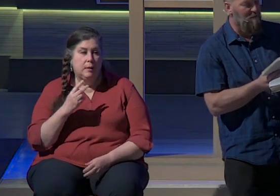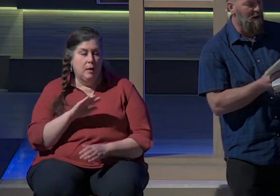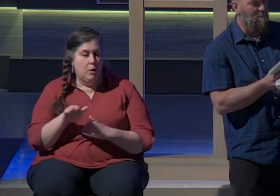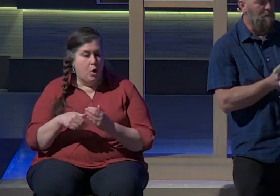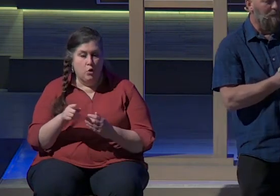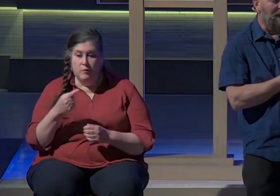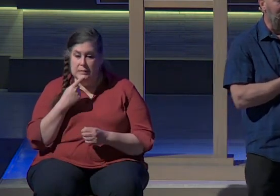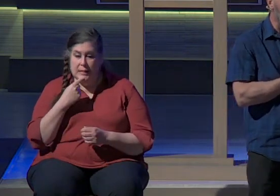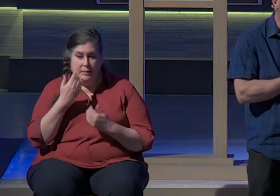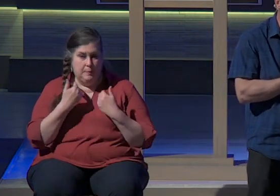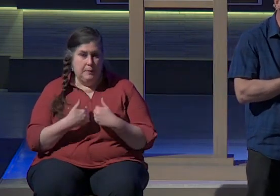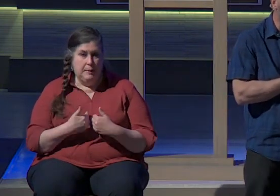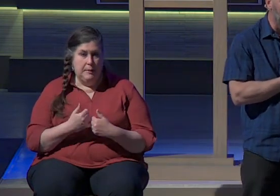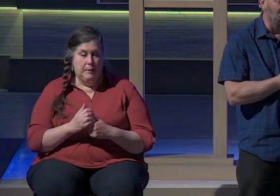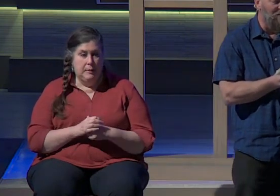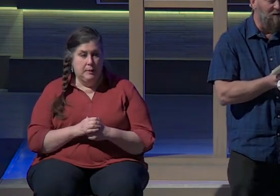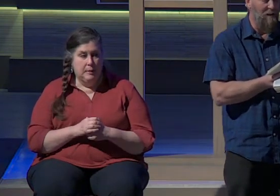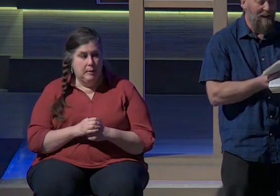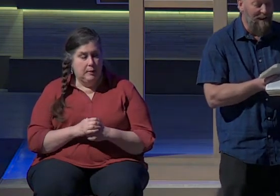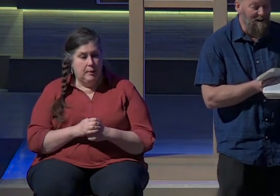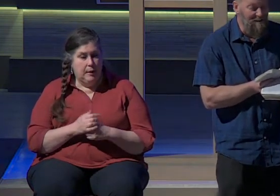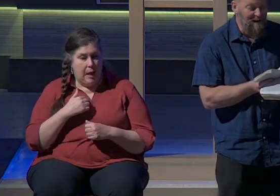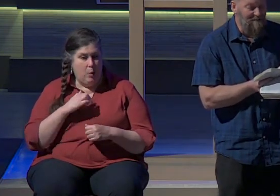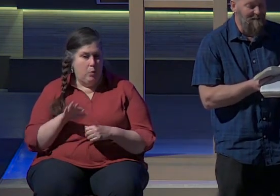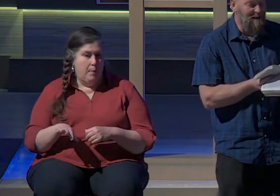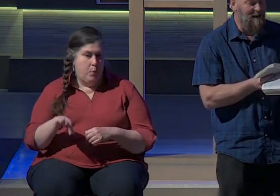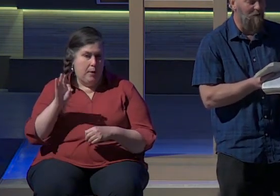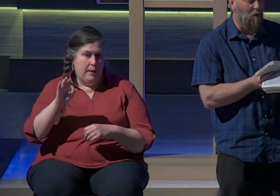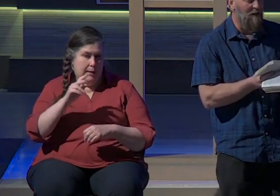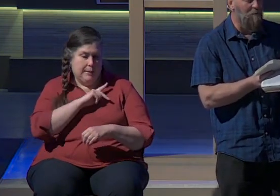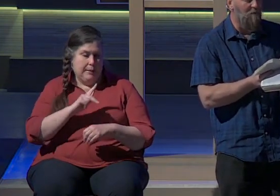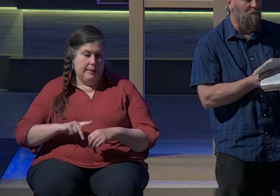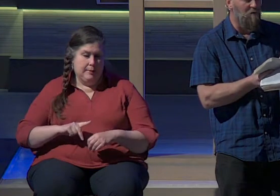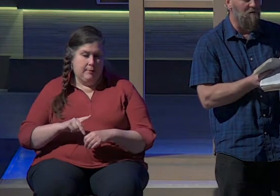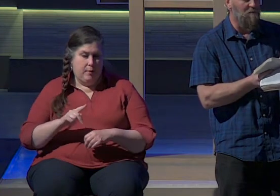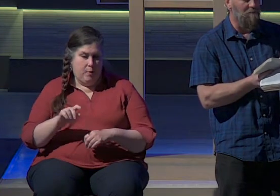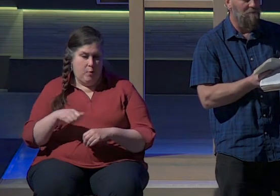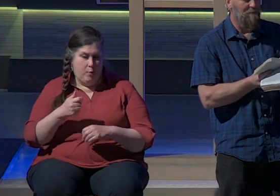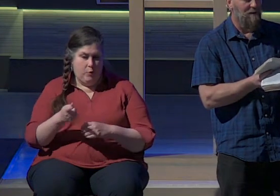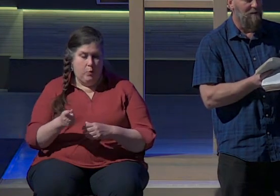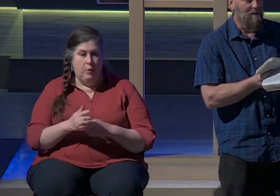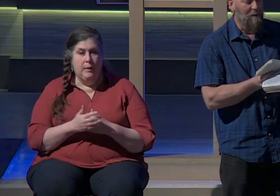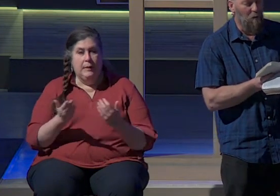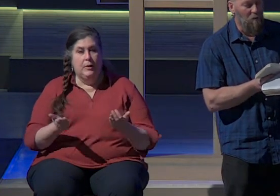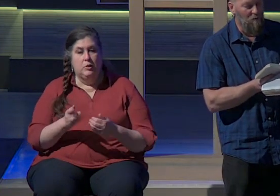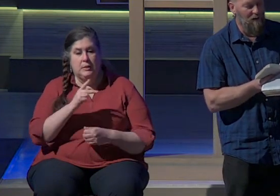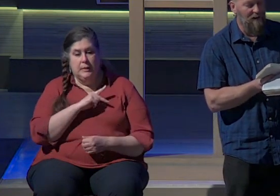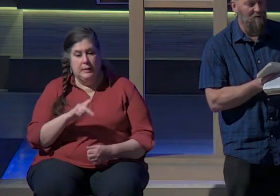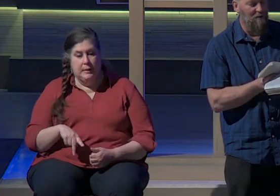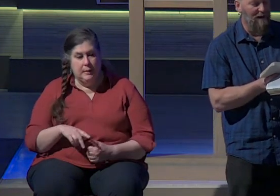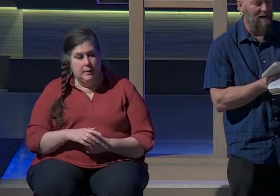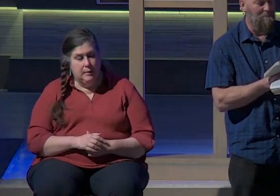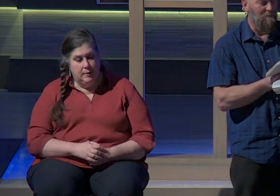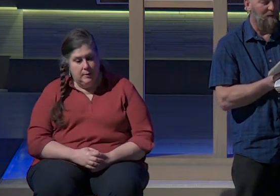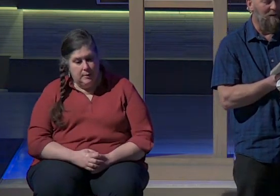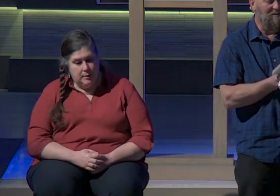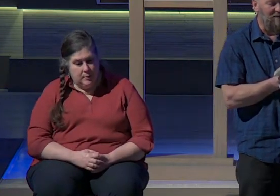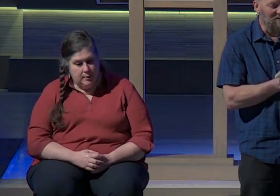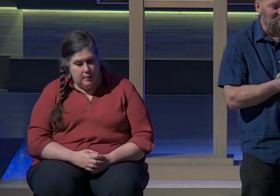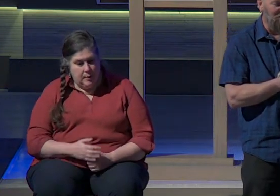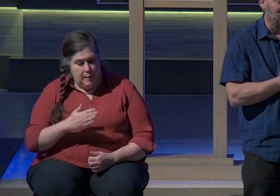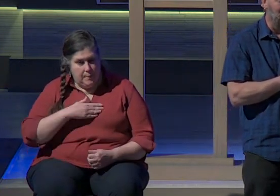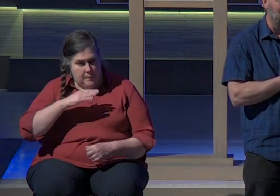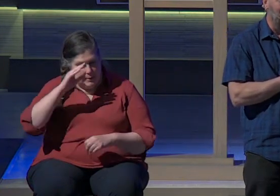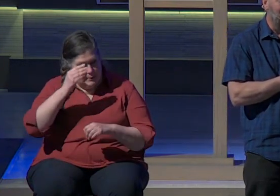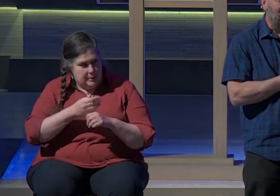have said to me, and I have appointed a king over you. Here now is the king walking before you. Look, I'm old and gray. My